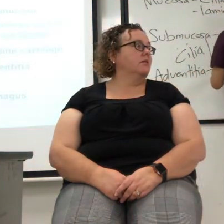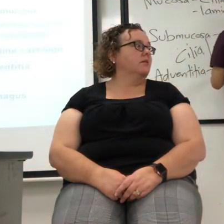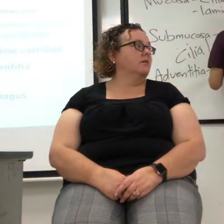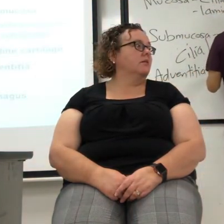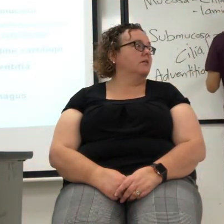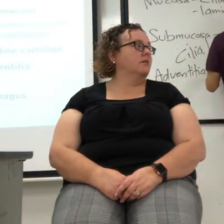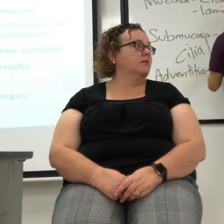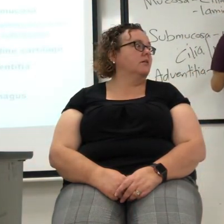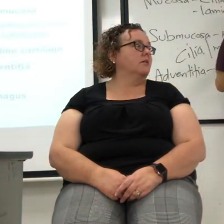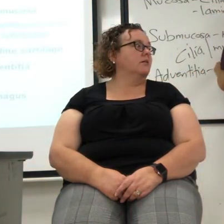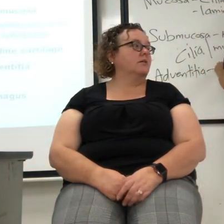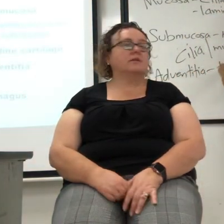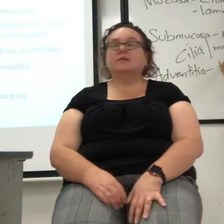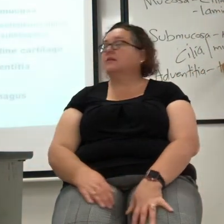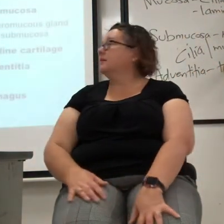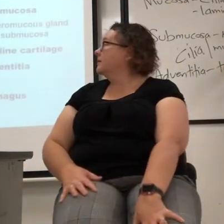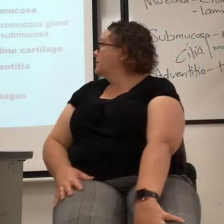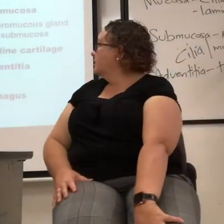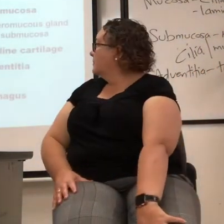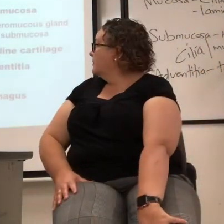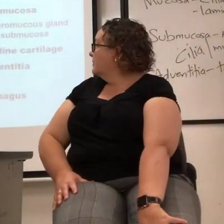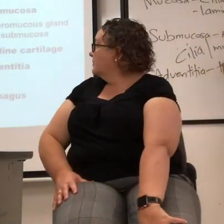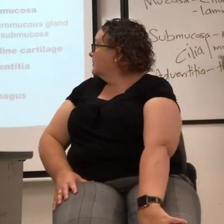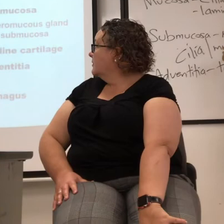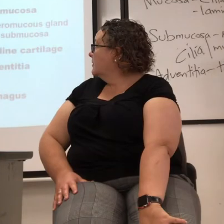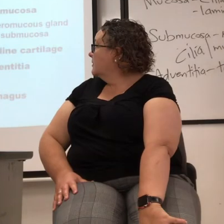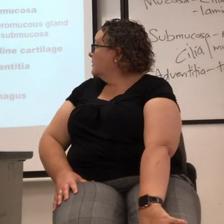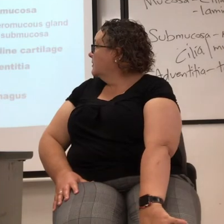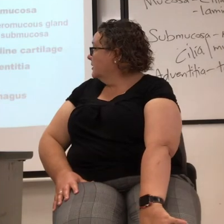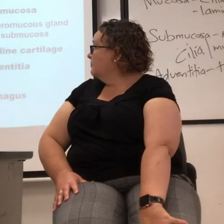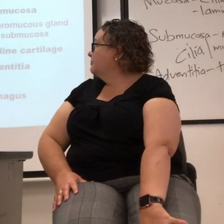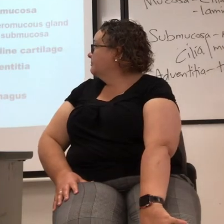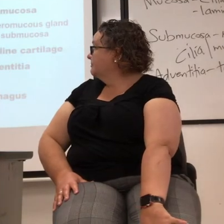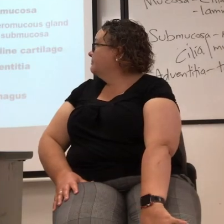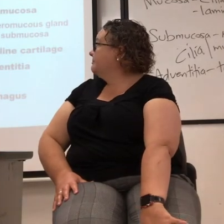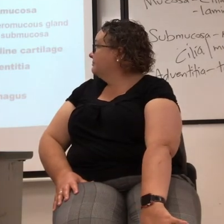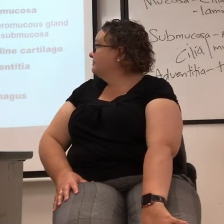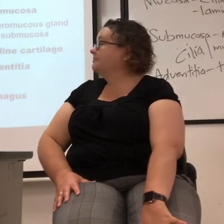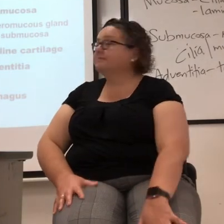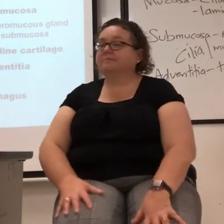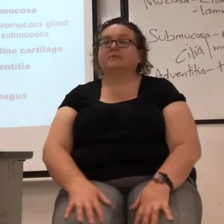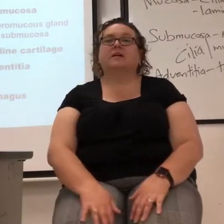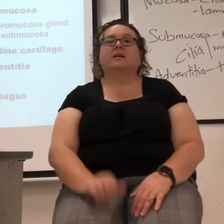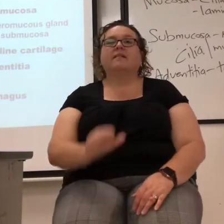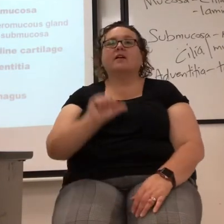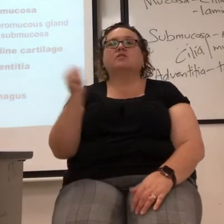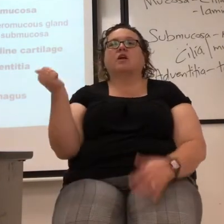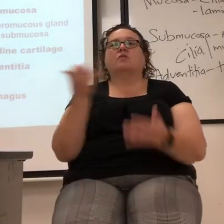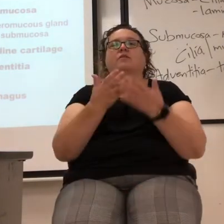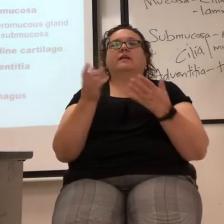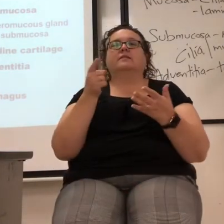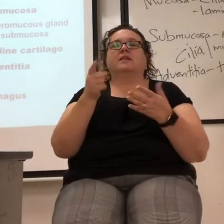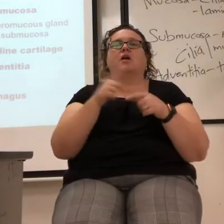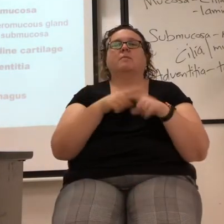Know the tracheal rings. There's other things there, but most prominently there is the tracheal rings.